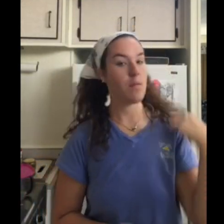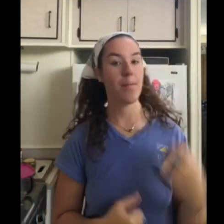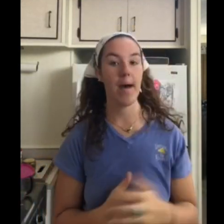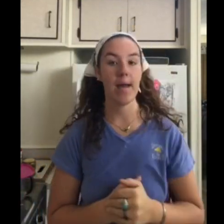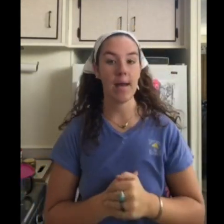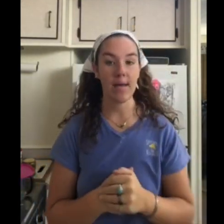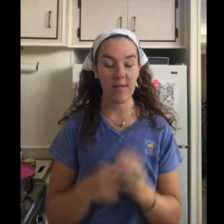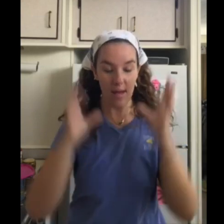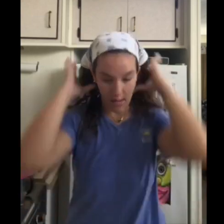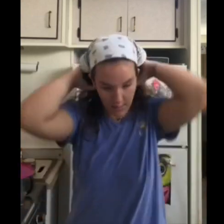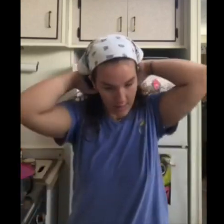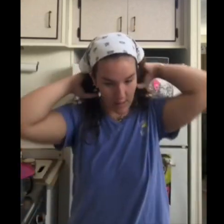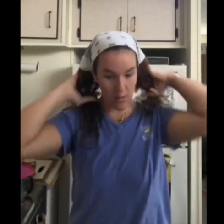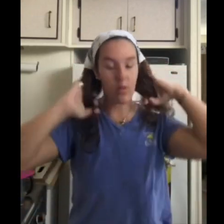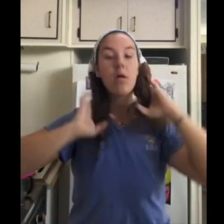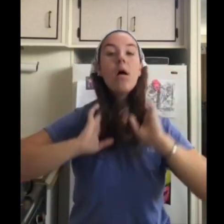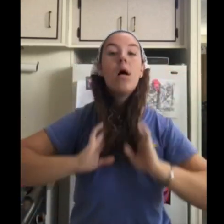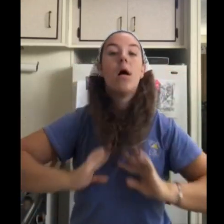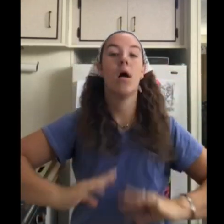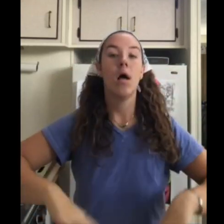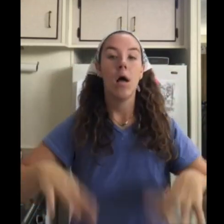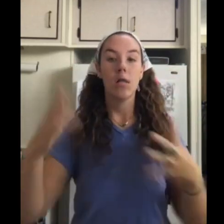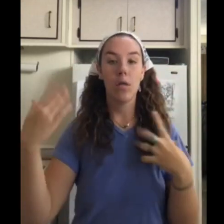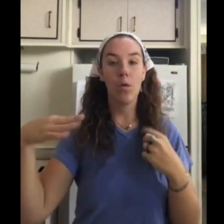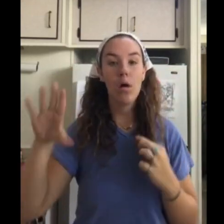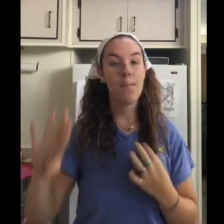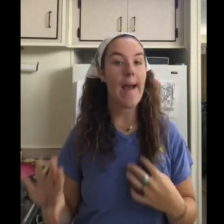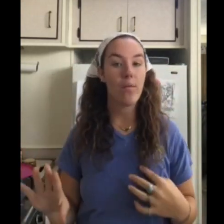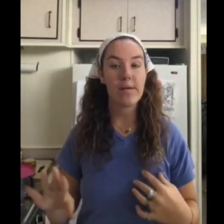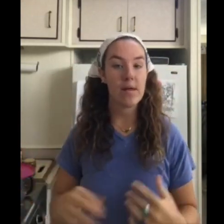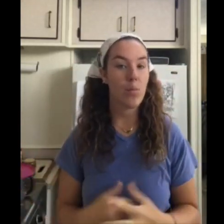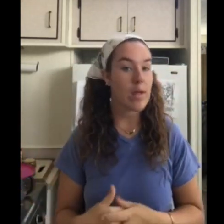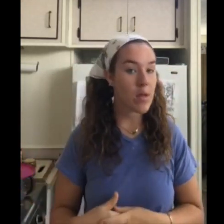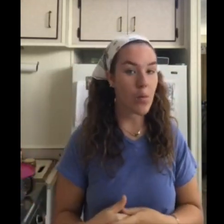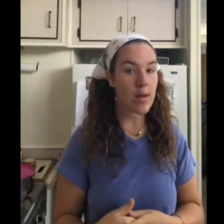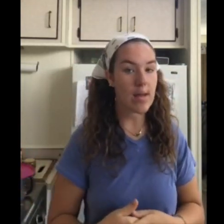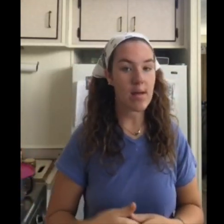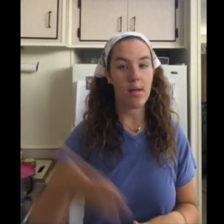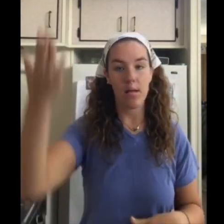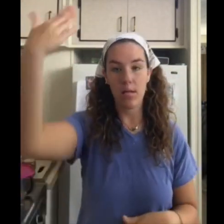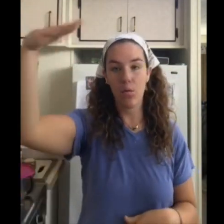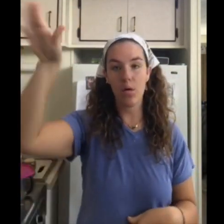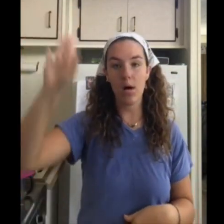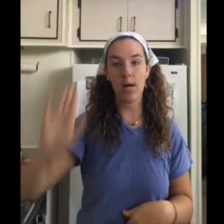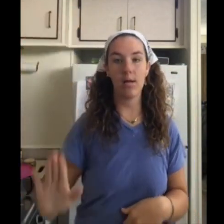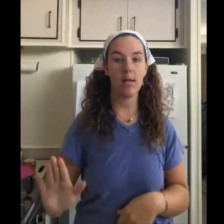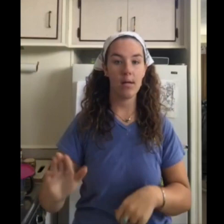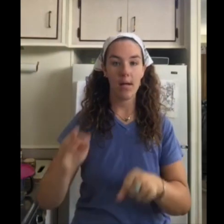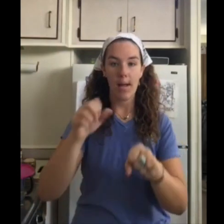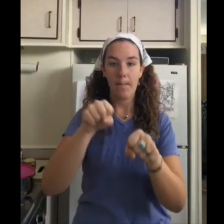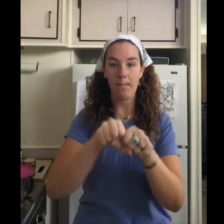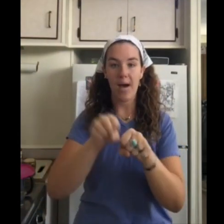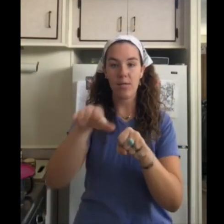But in ASL, you're gonna go, Lord, mountain, we don't need. Lord,